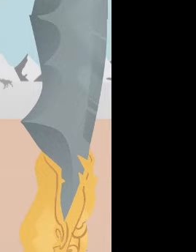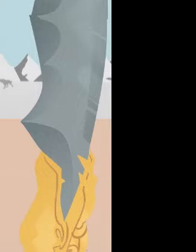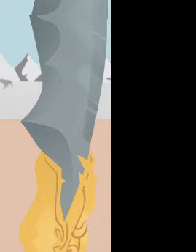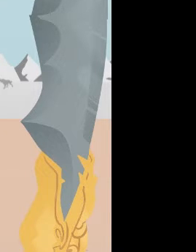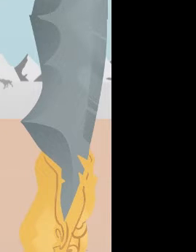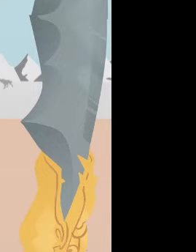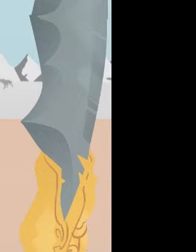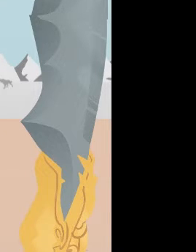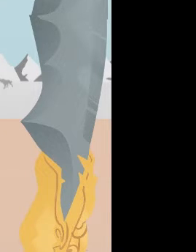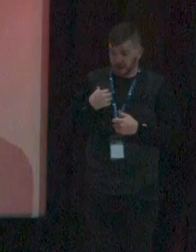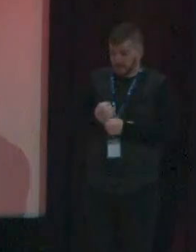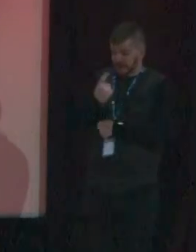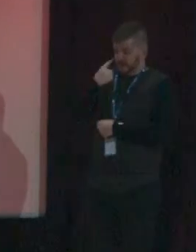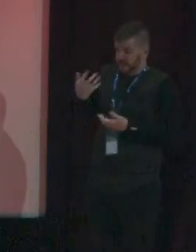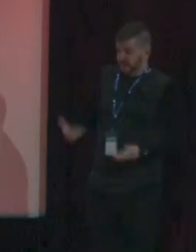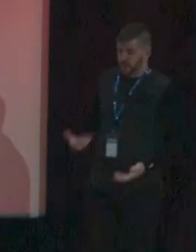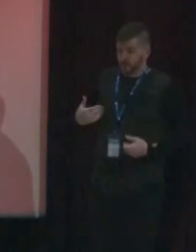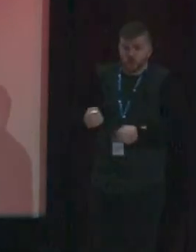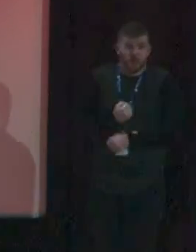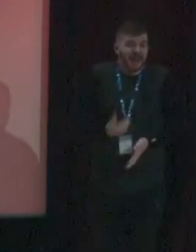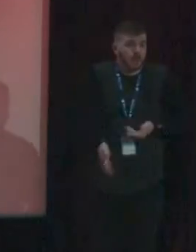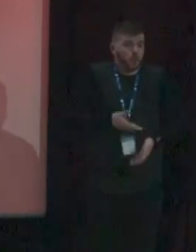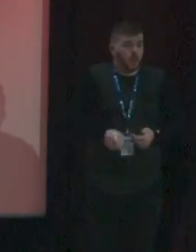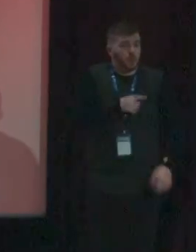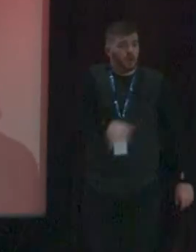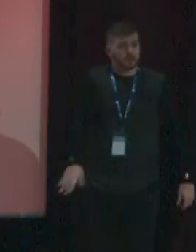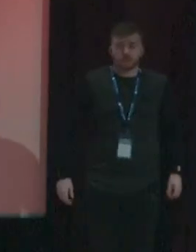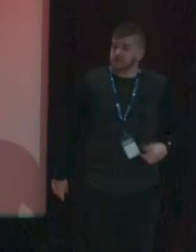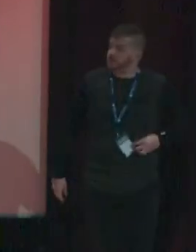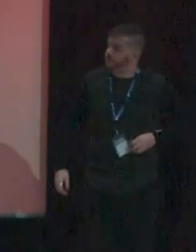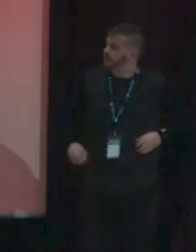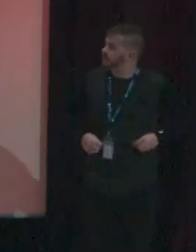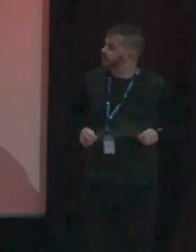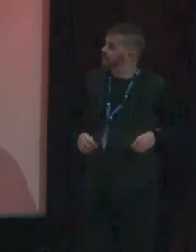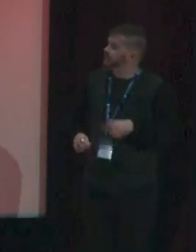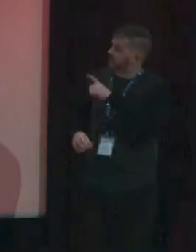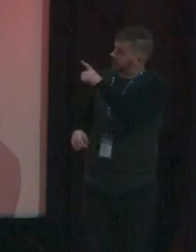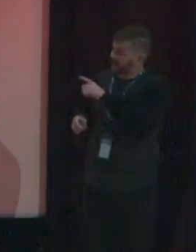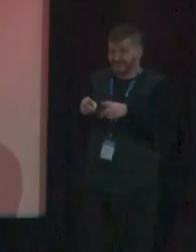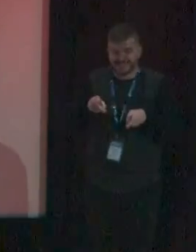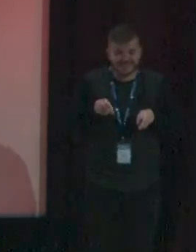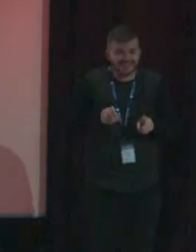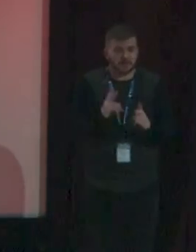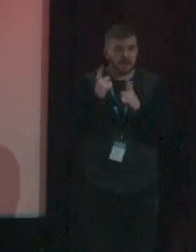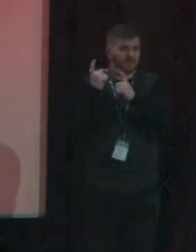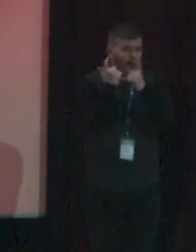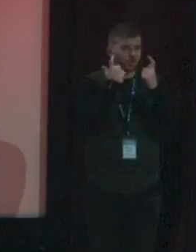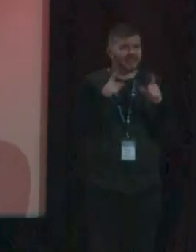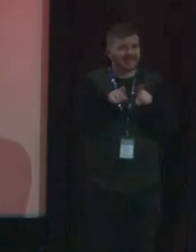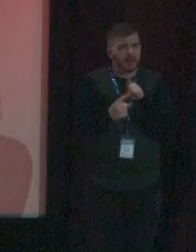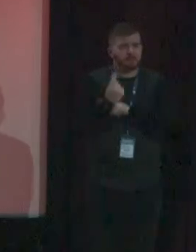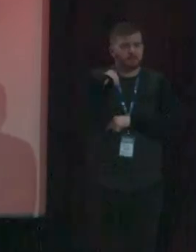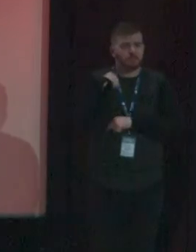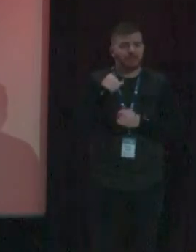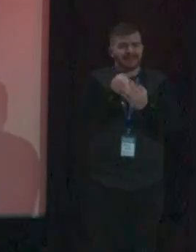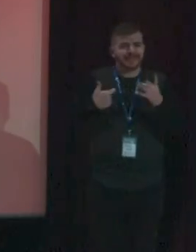It doesn't really make any sense now. I'm just going to do it anyway, right? So this is a systems adventure like Lords of Midnight set